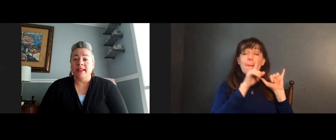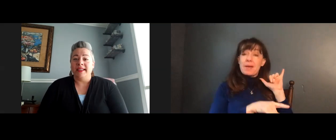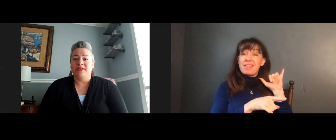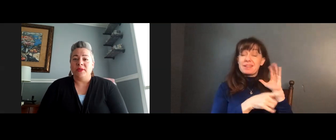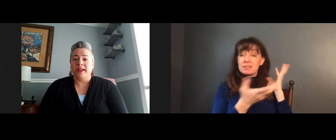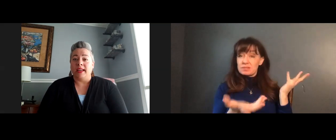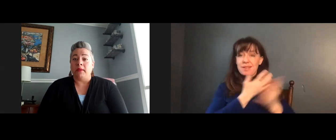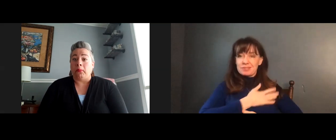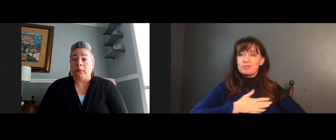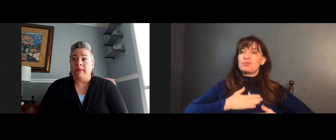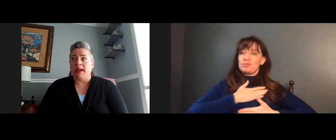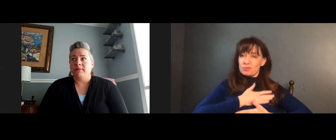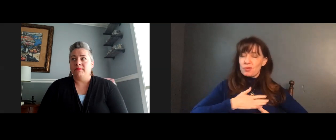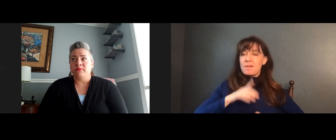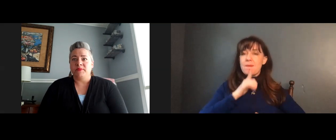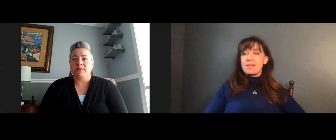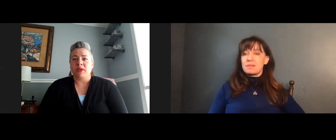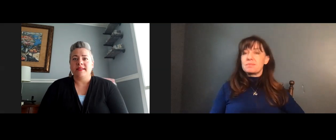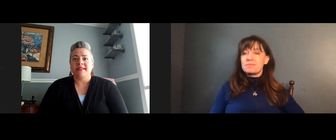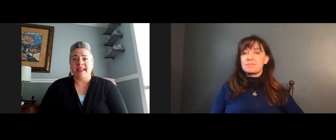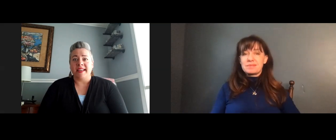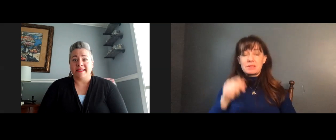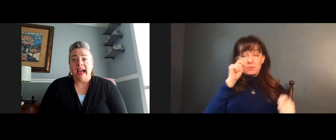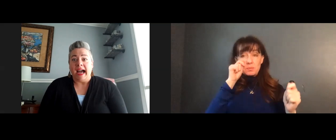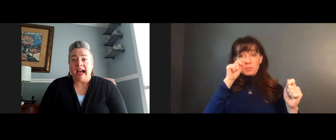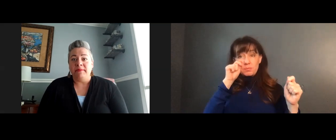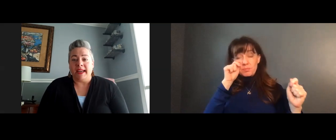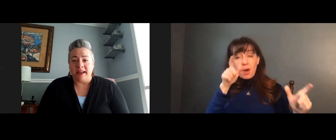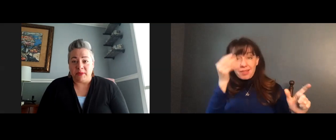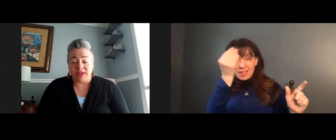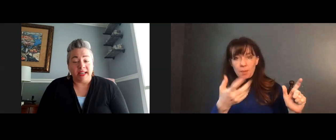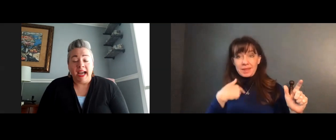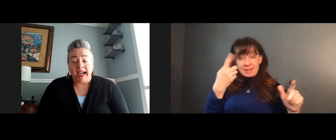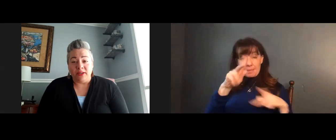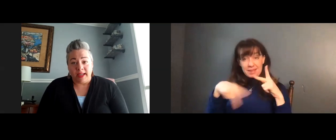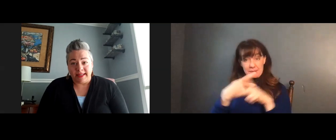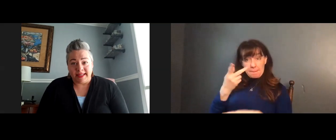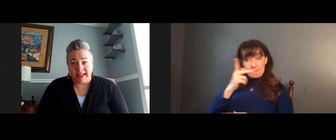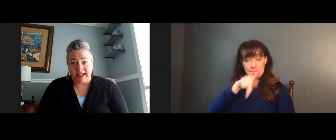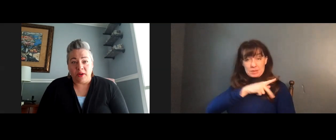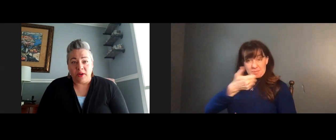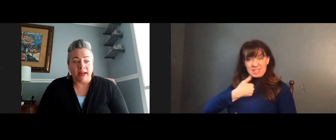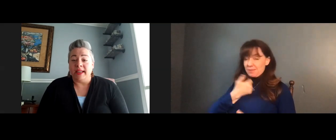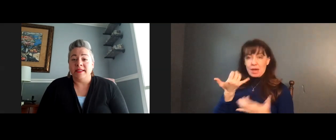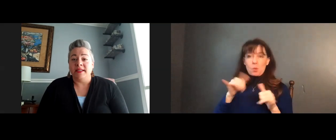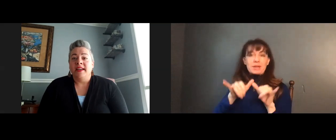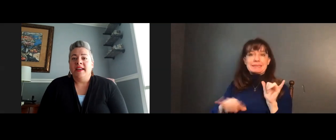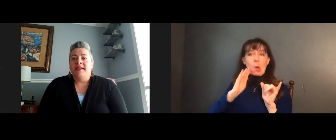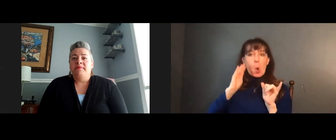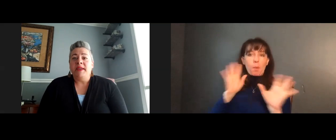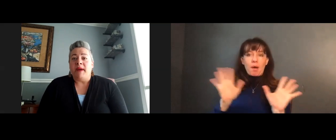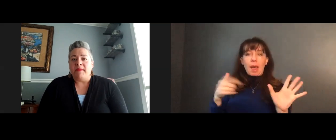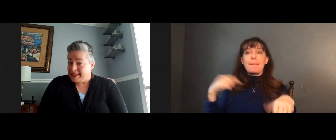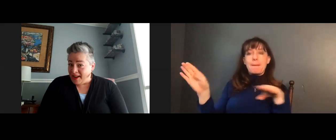really enjoying it i'm surprised to say because i'm that kind of person i don't like to sit at home i don't like to